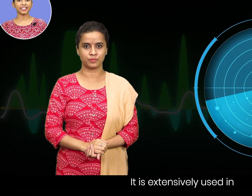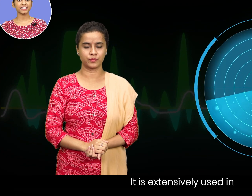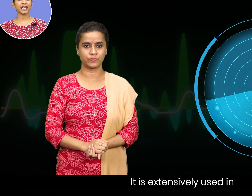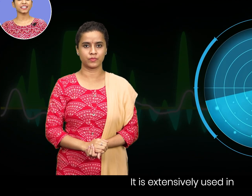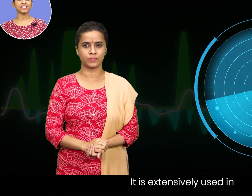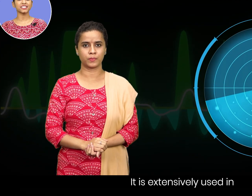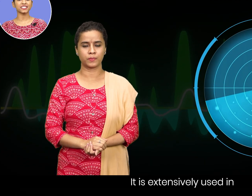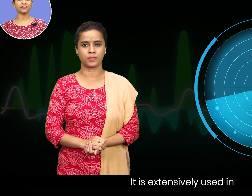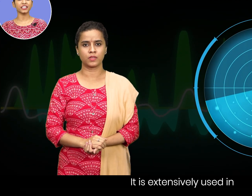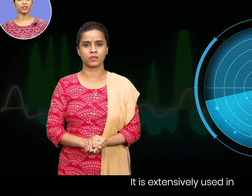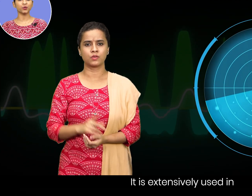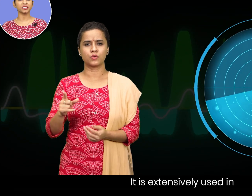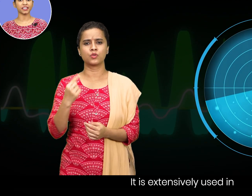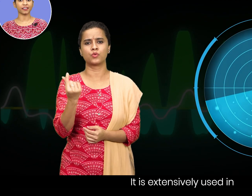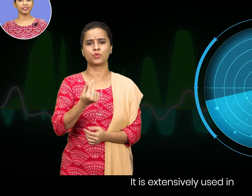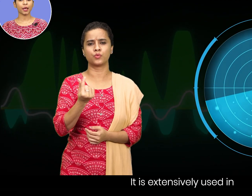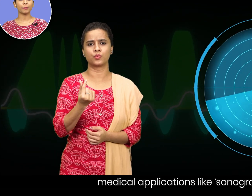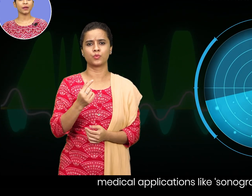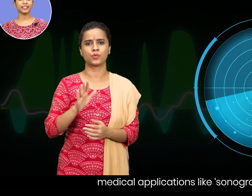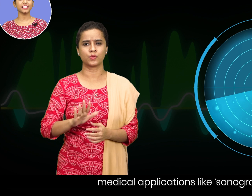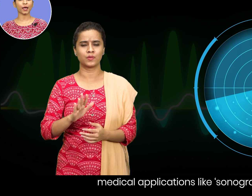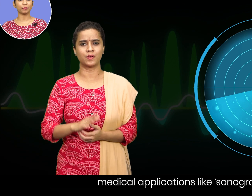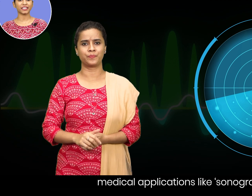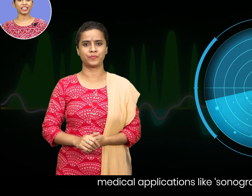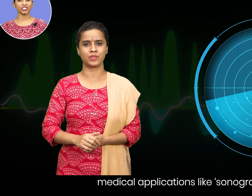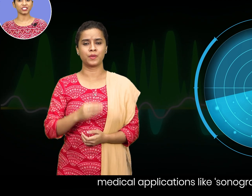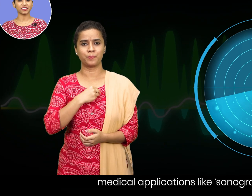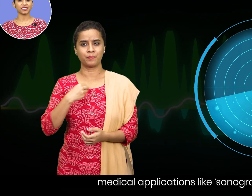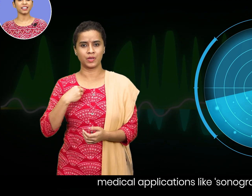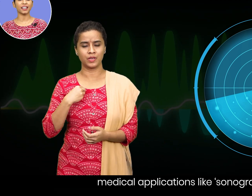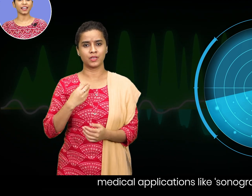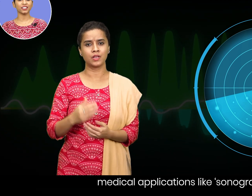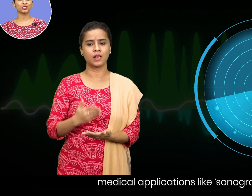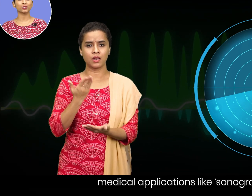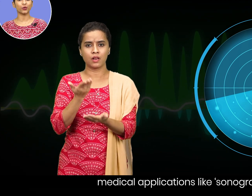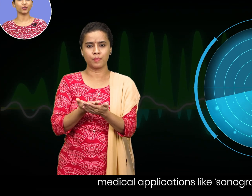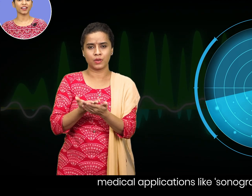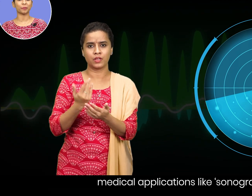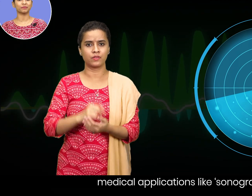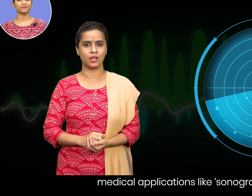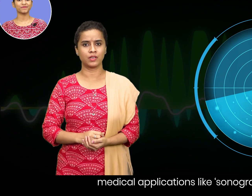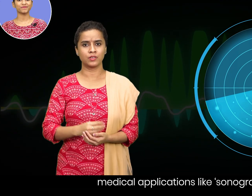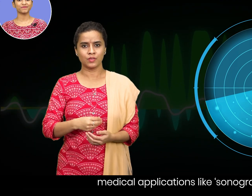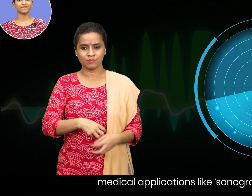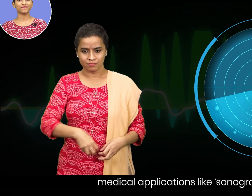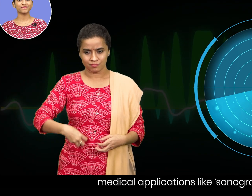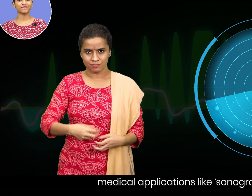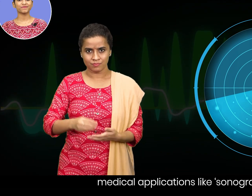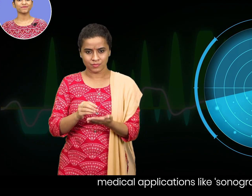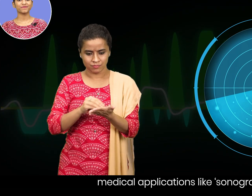it is extensively used in medical applications like sonogram.